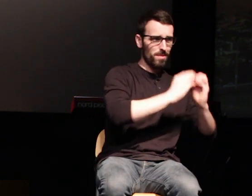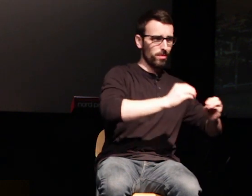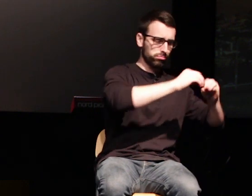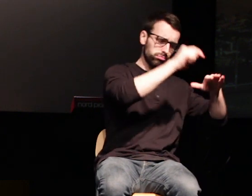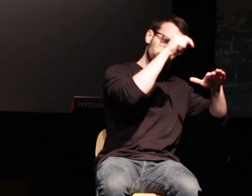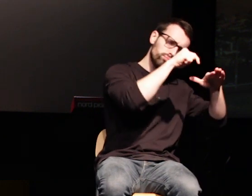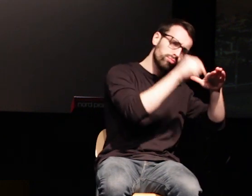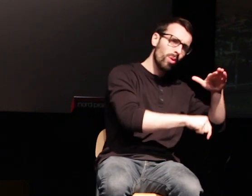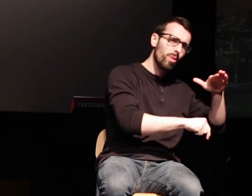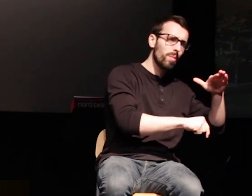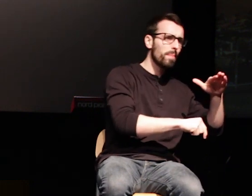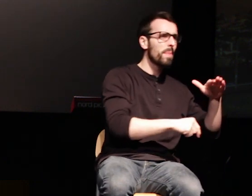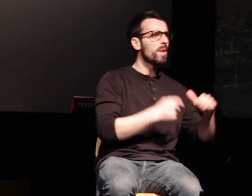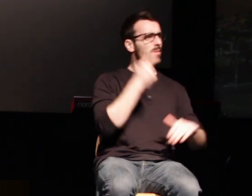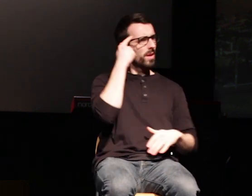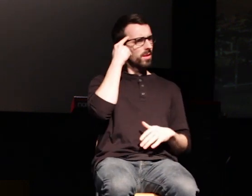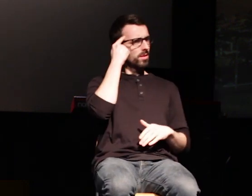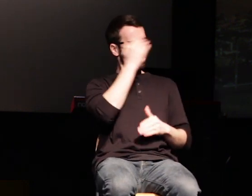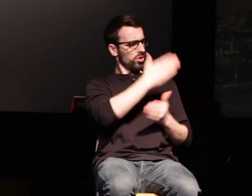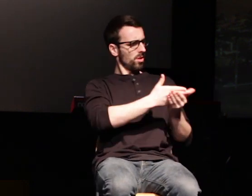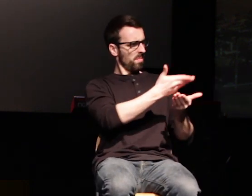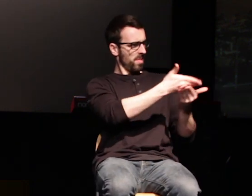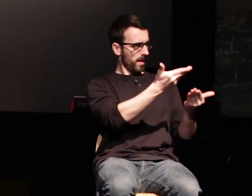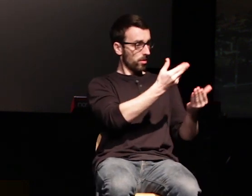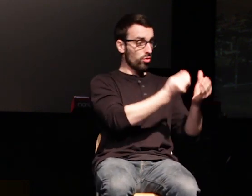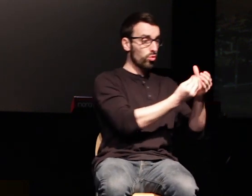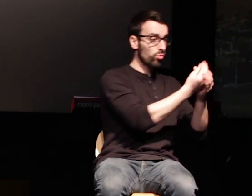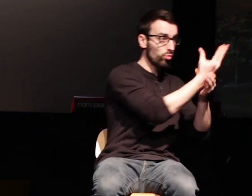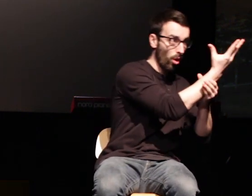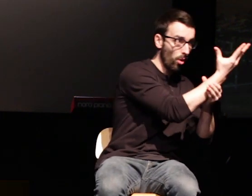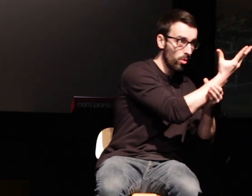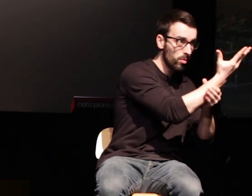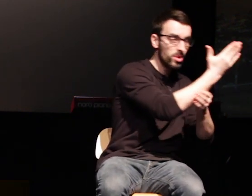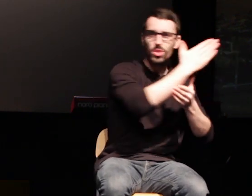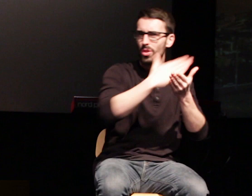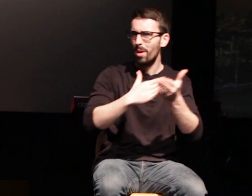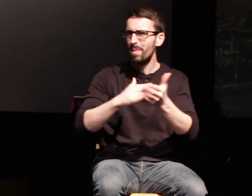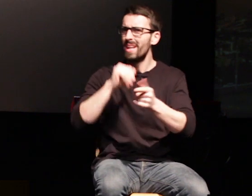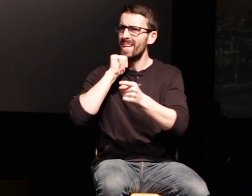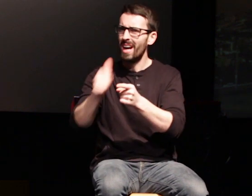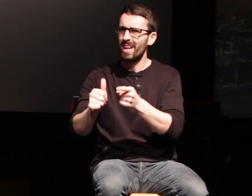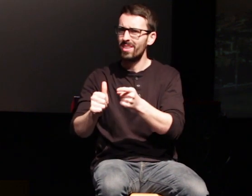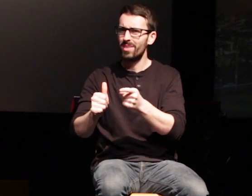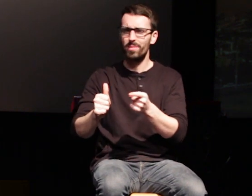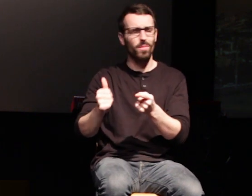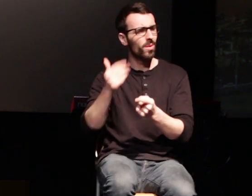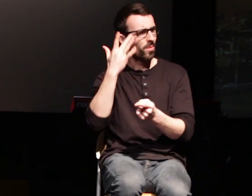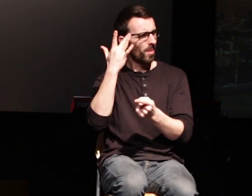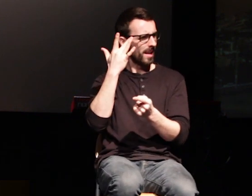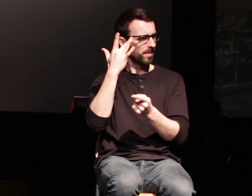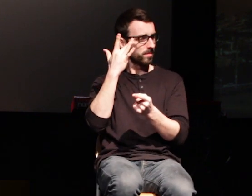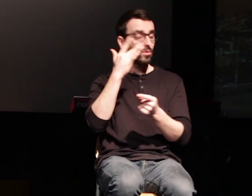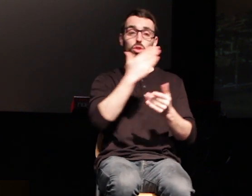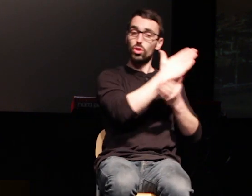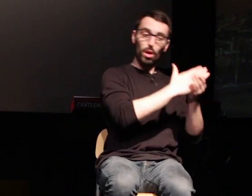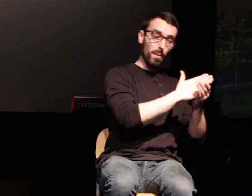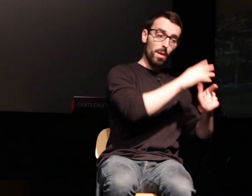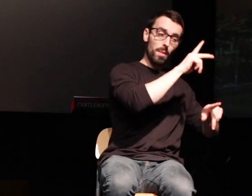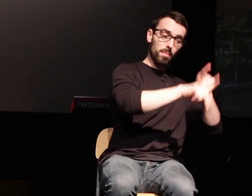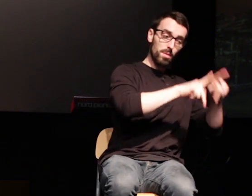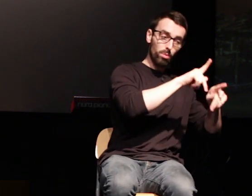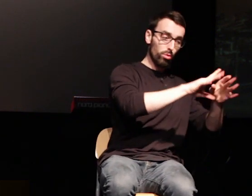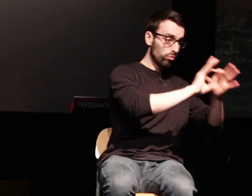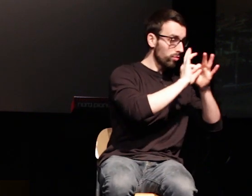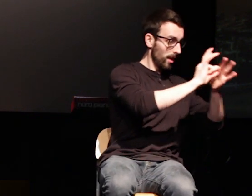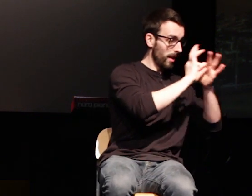ever wonder why some things grow and some things don't? Why do some plants grow and some not? Why do some people grow in